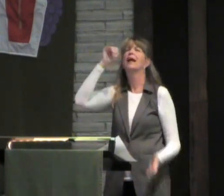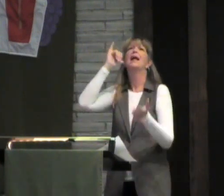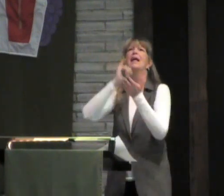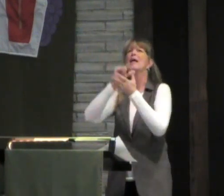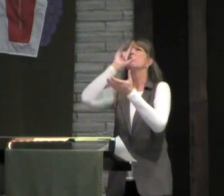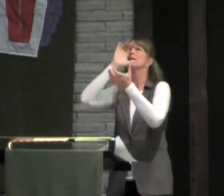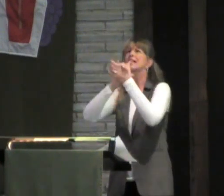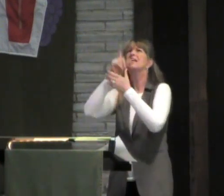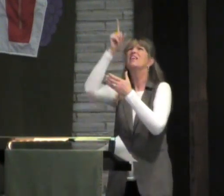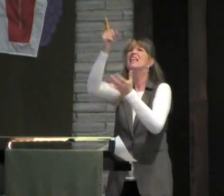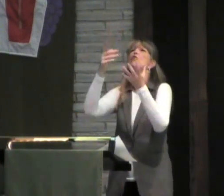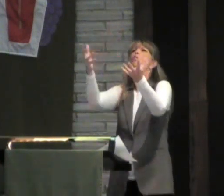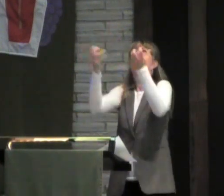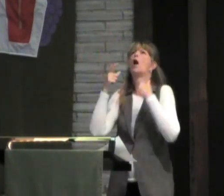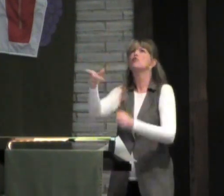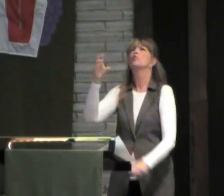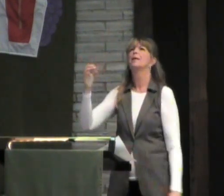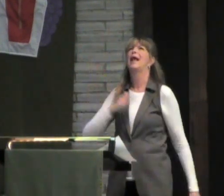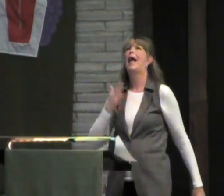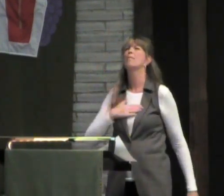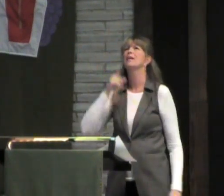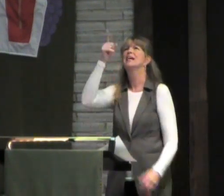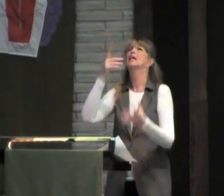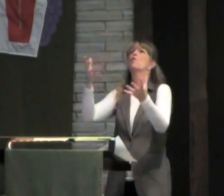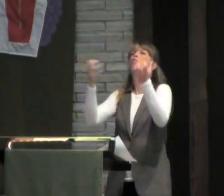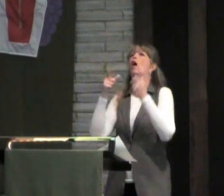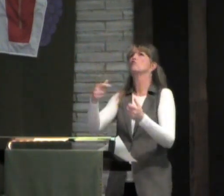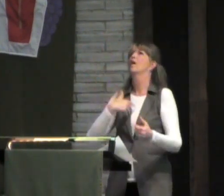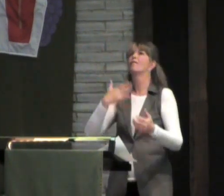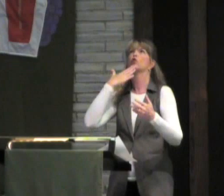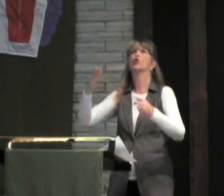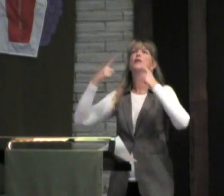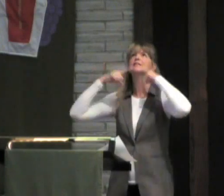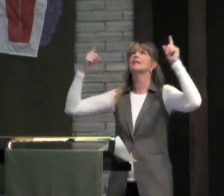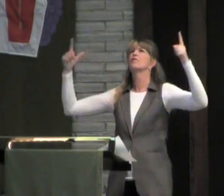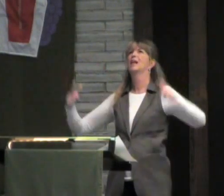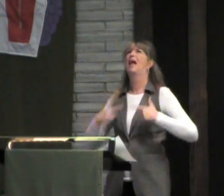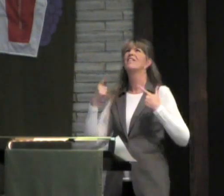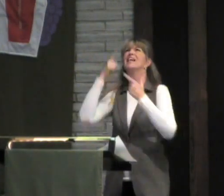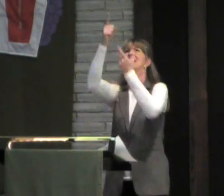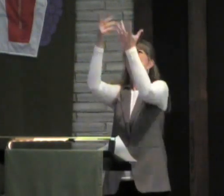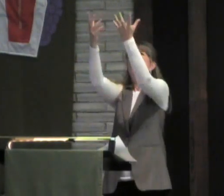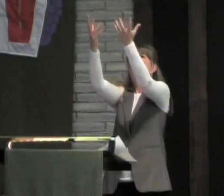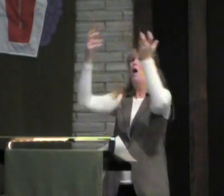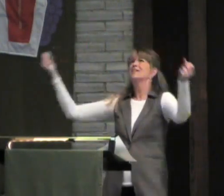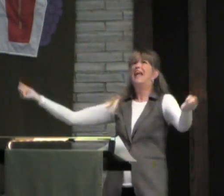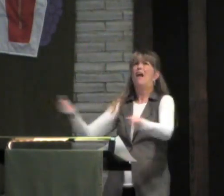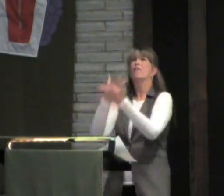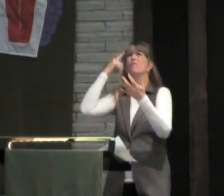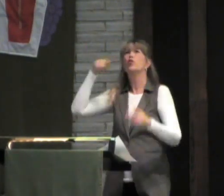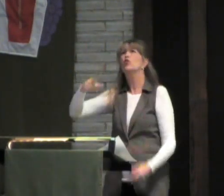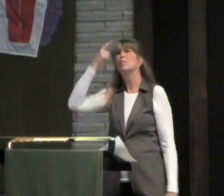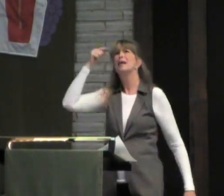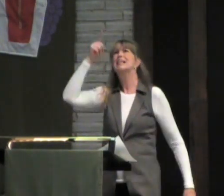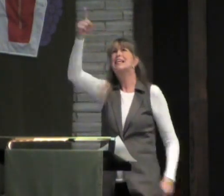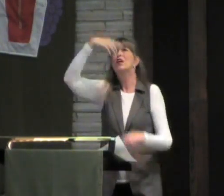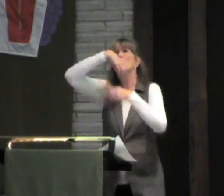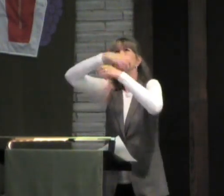you every single day and you believe that he wants you to be happy and he wants you to have a good, successful life, he wants everything for